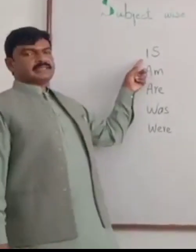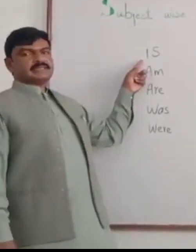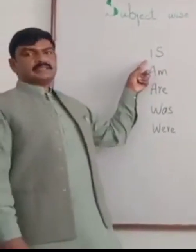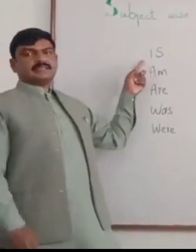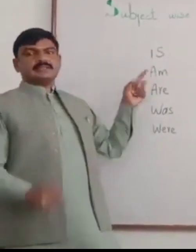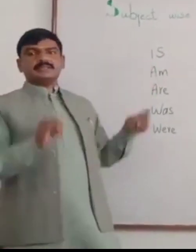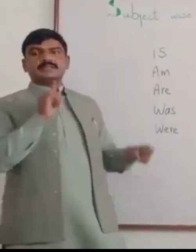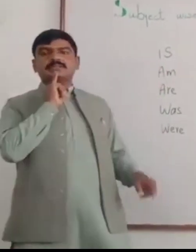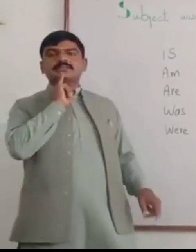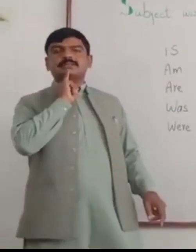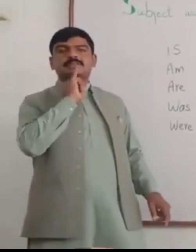is